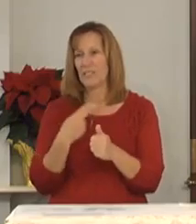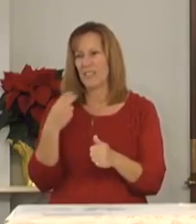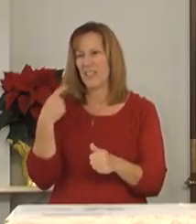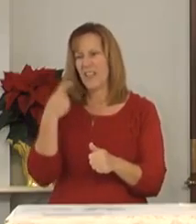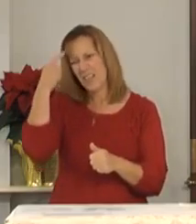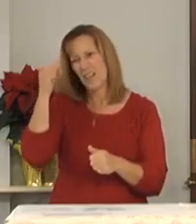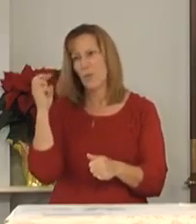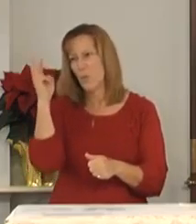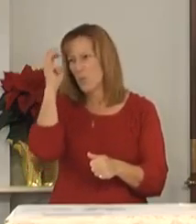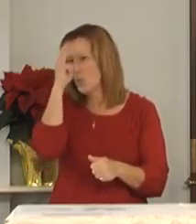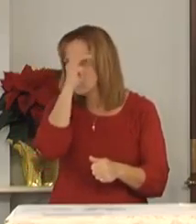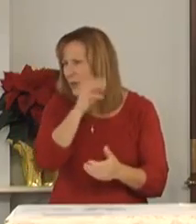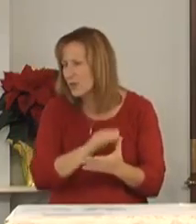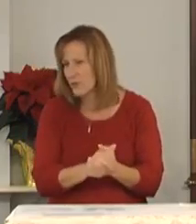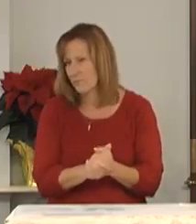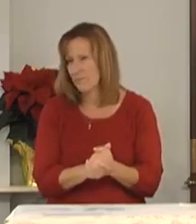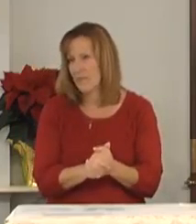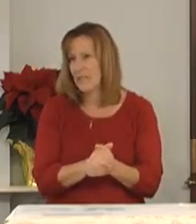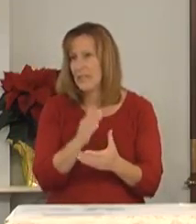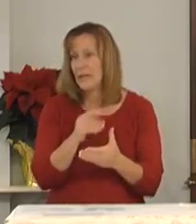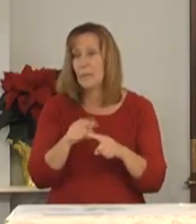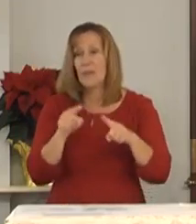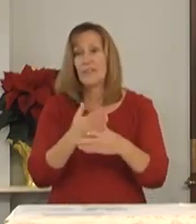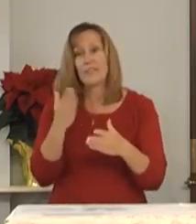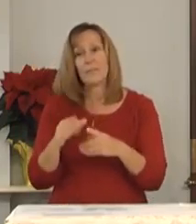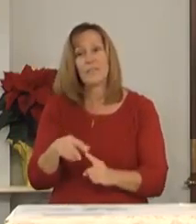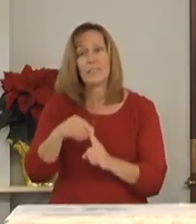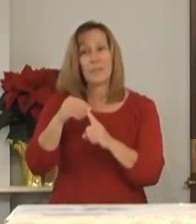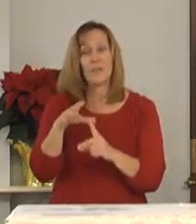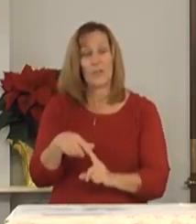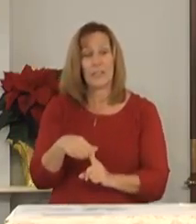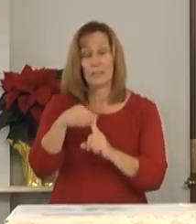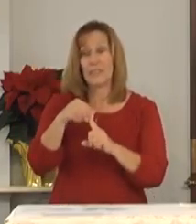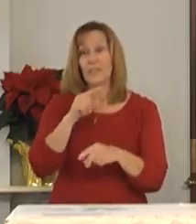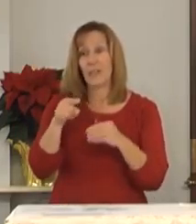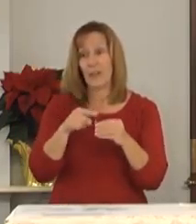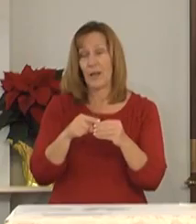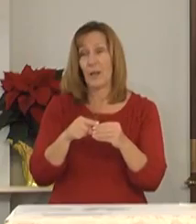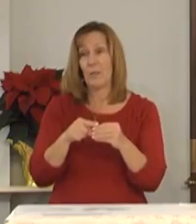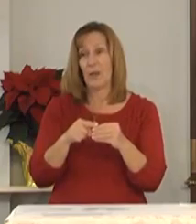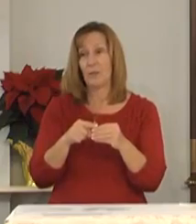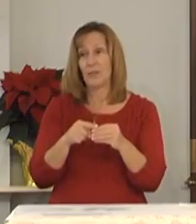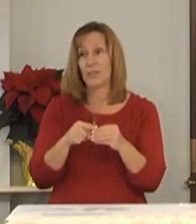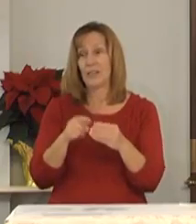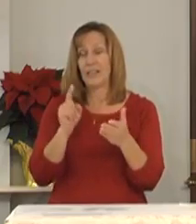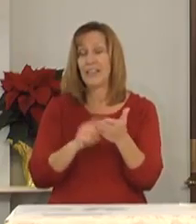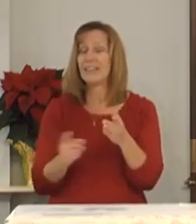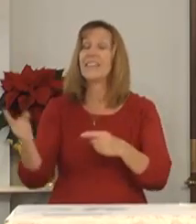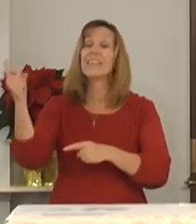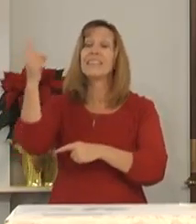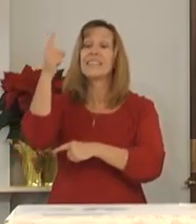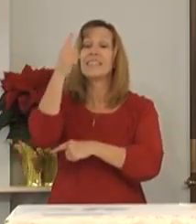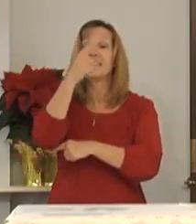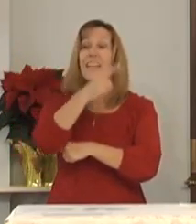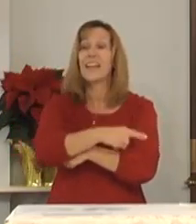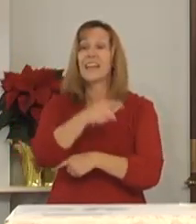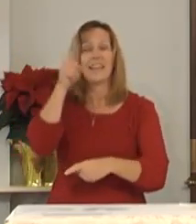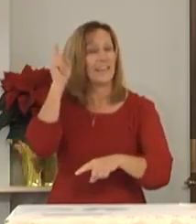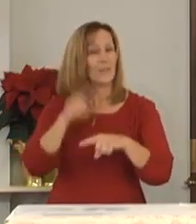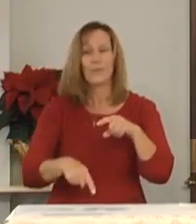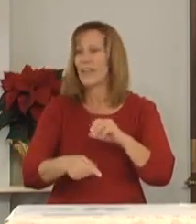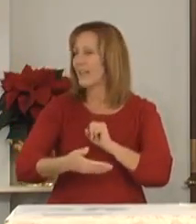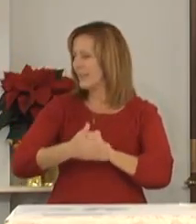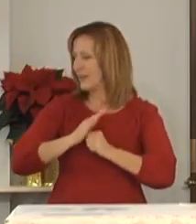But there is something special and specific about this day that can't be